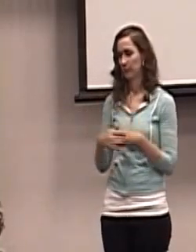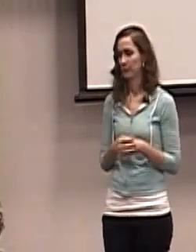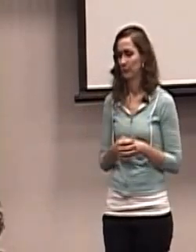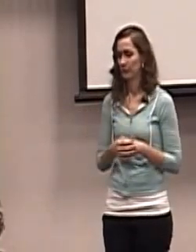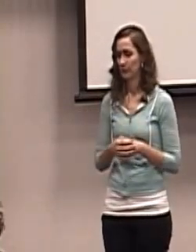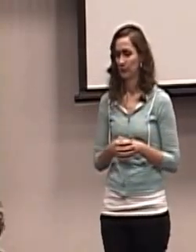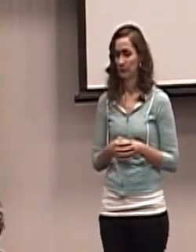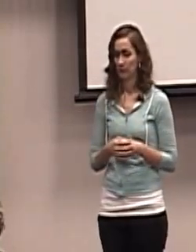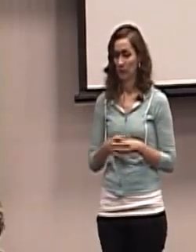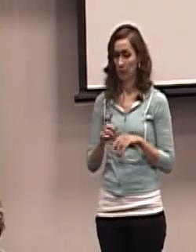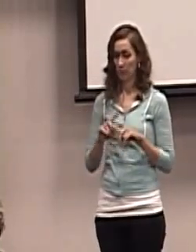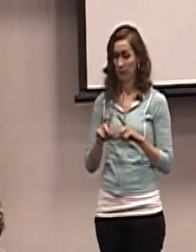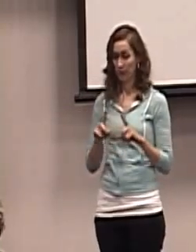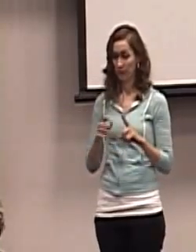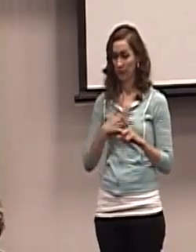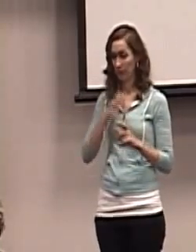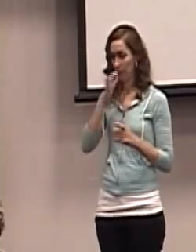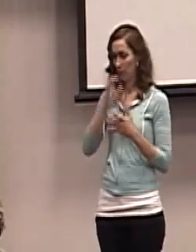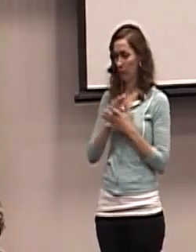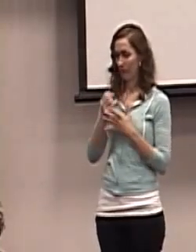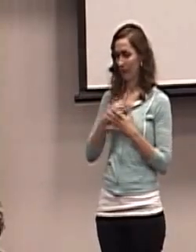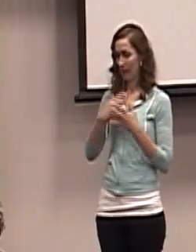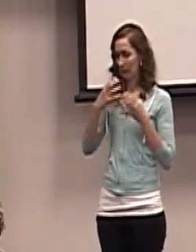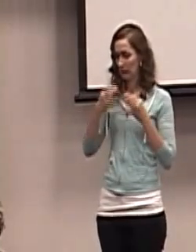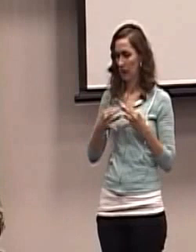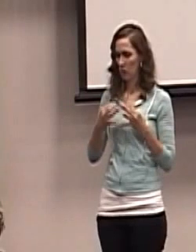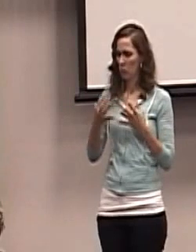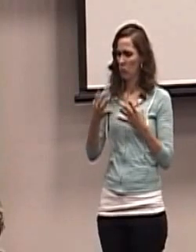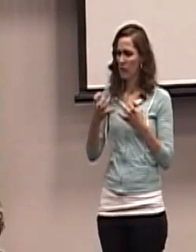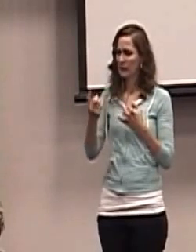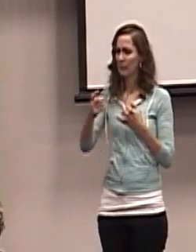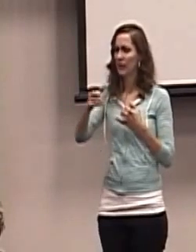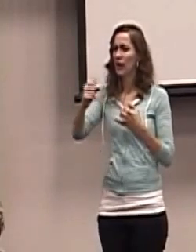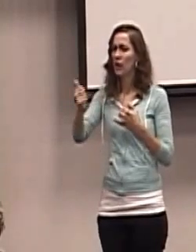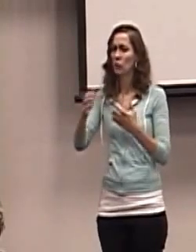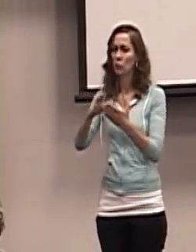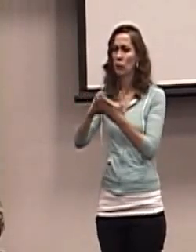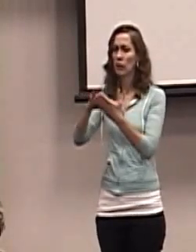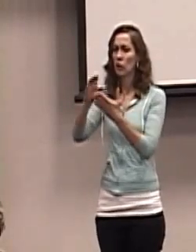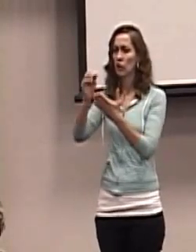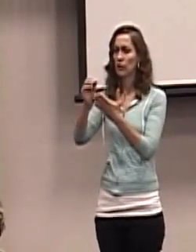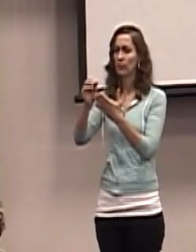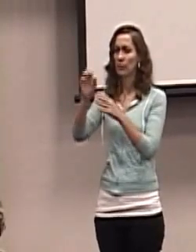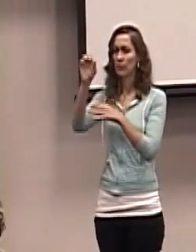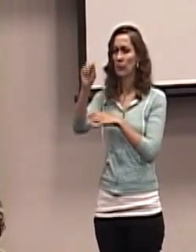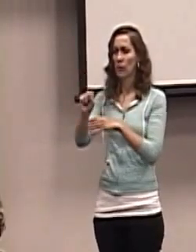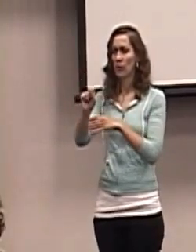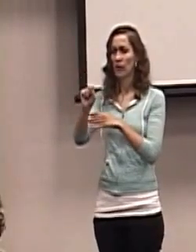would like to do something else. So we learned that South Africa had an assisted immigration program.